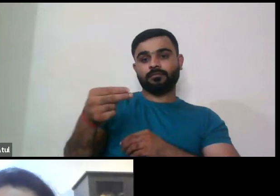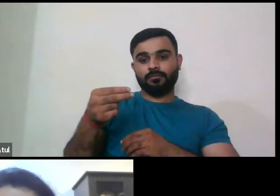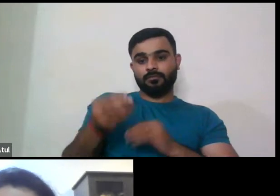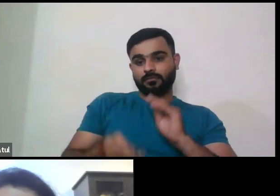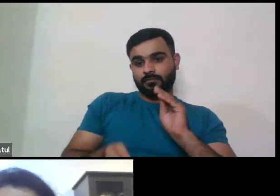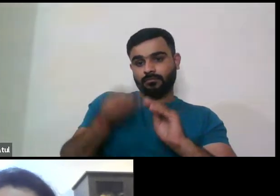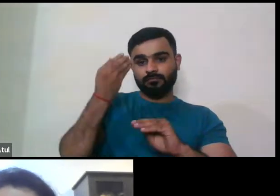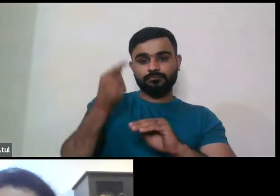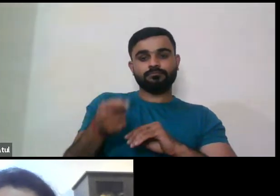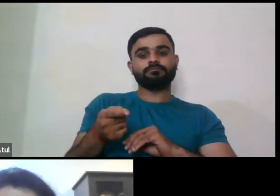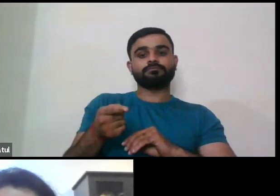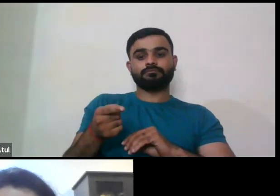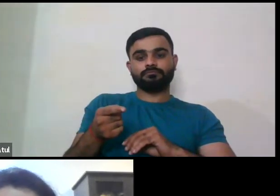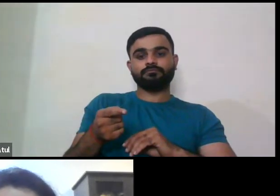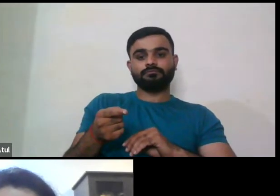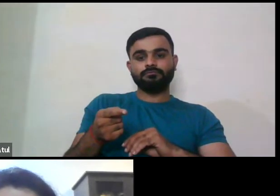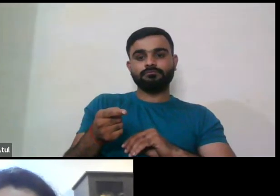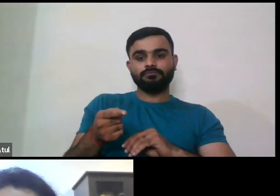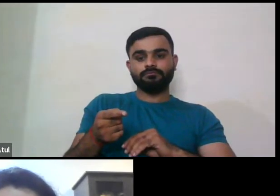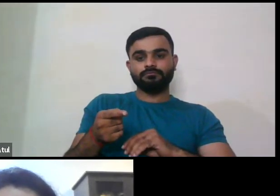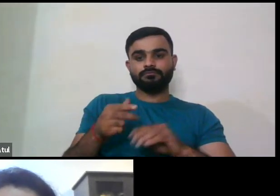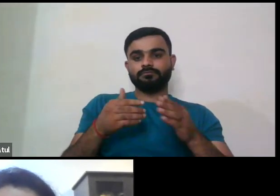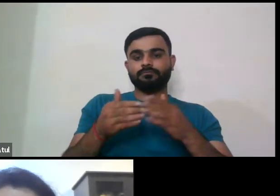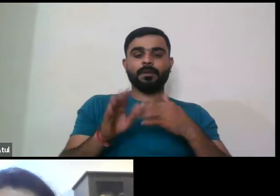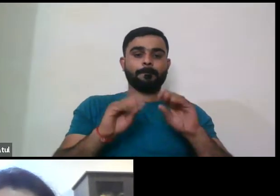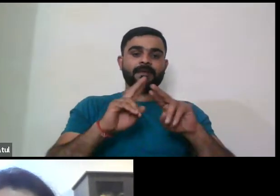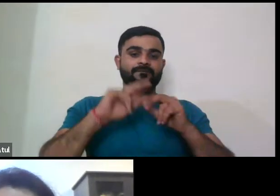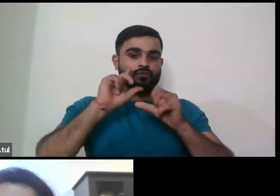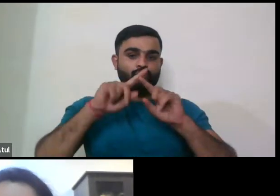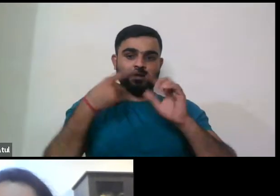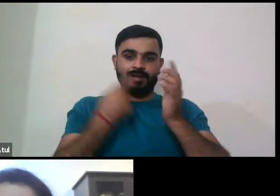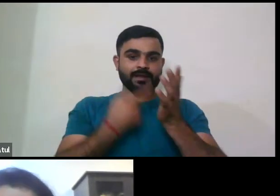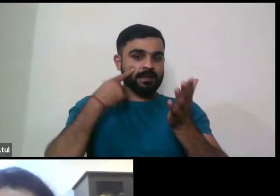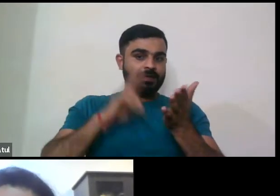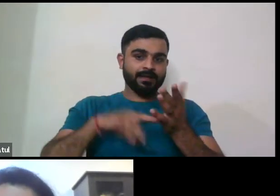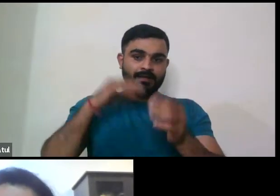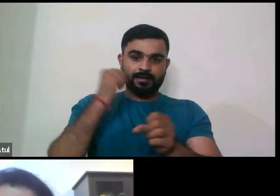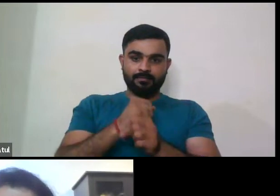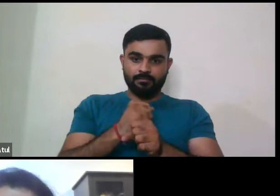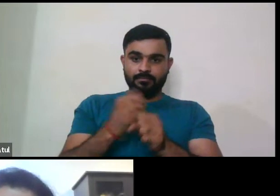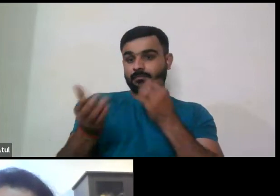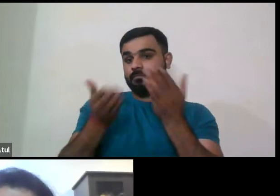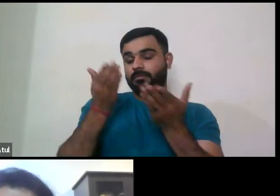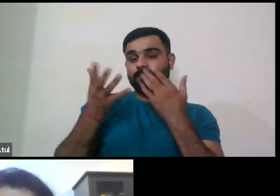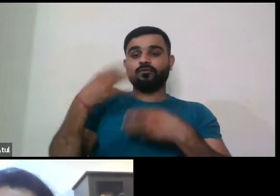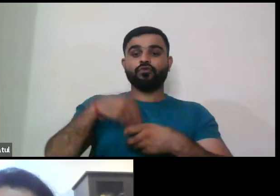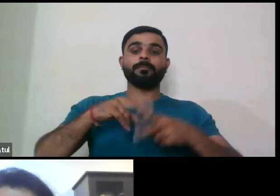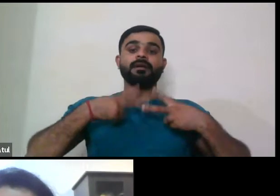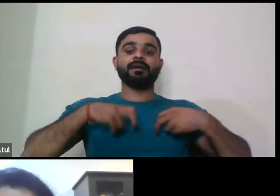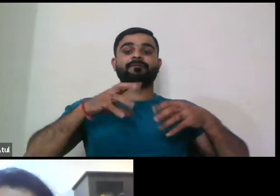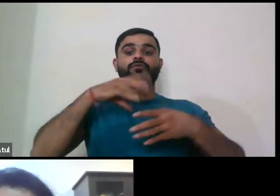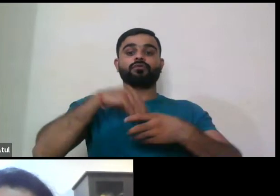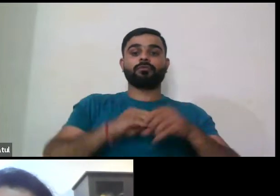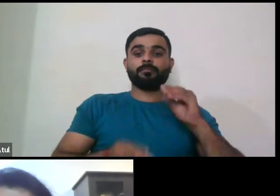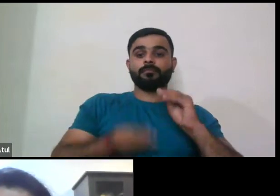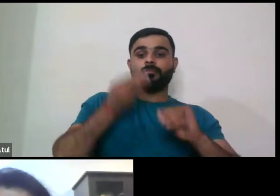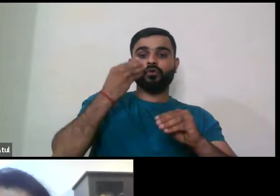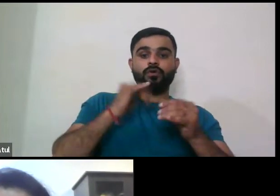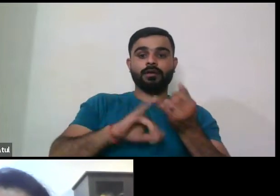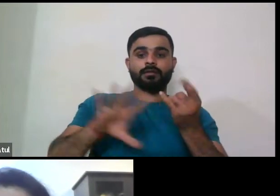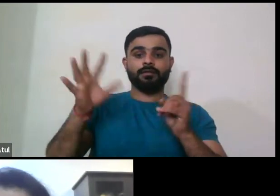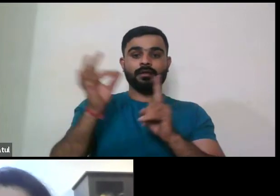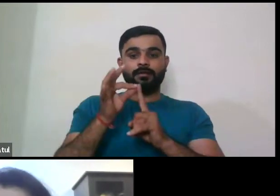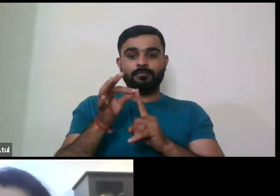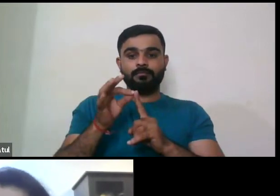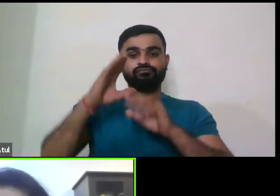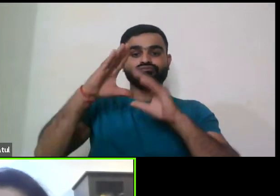more, a better filtering mechanism, right? It might be that the court needs to take on more SLPs,